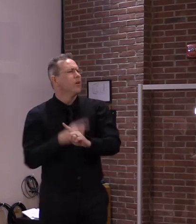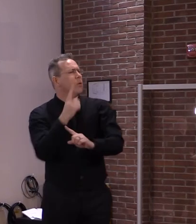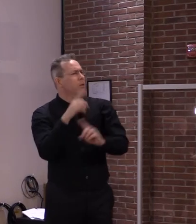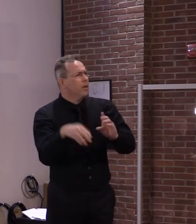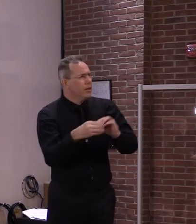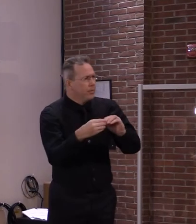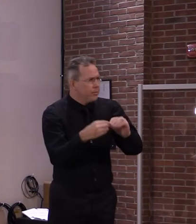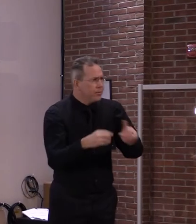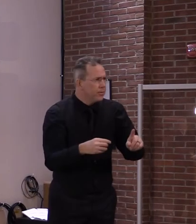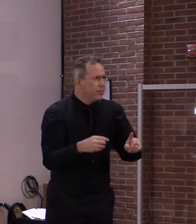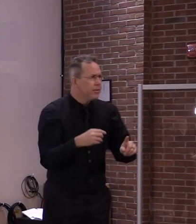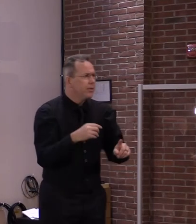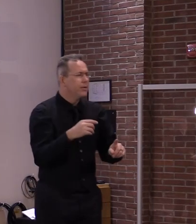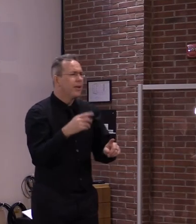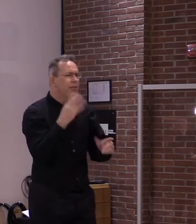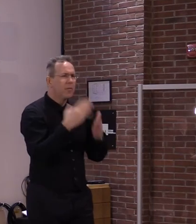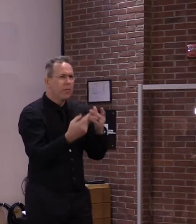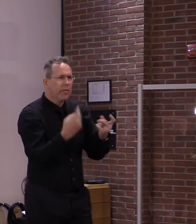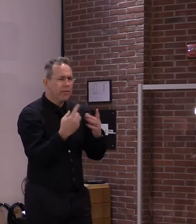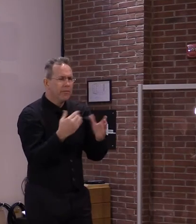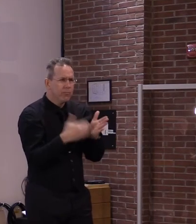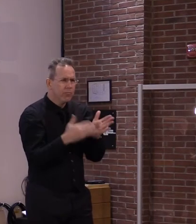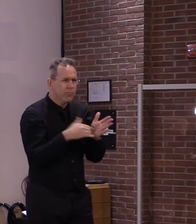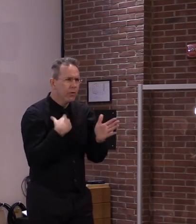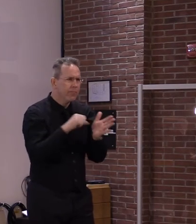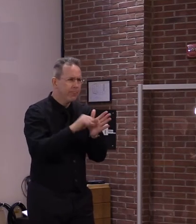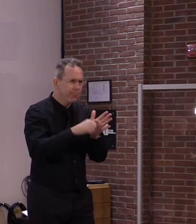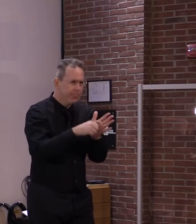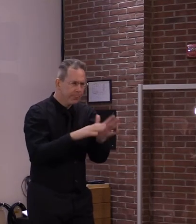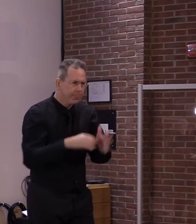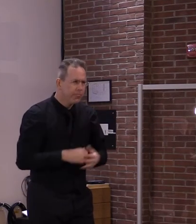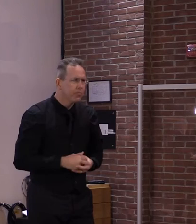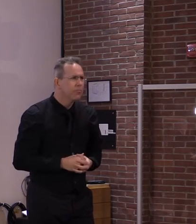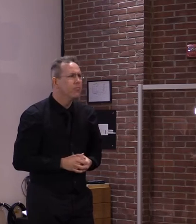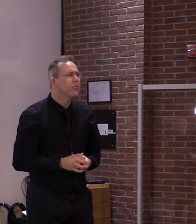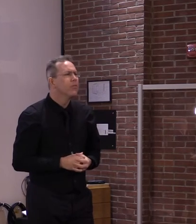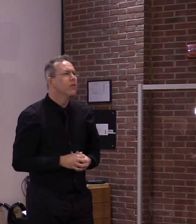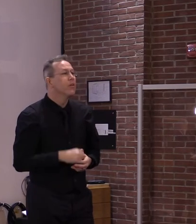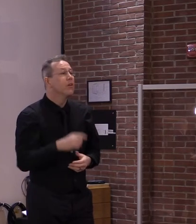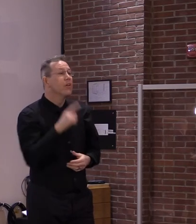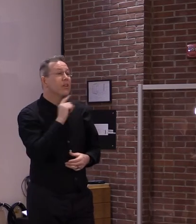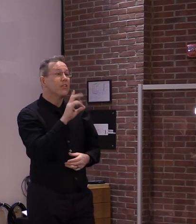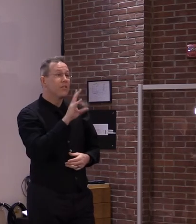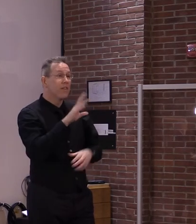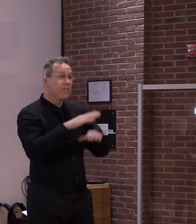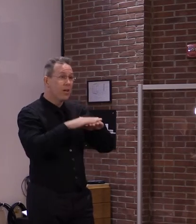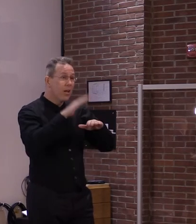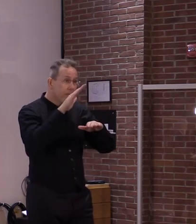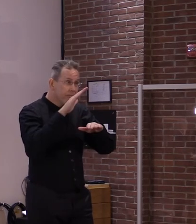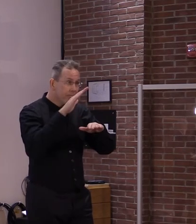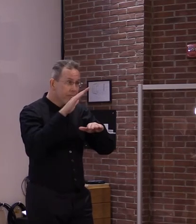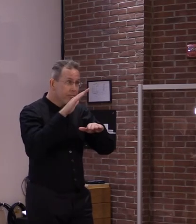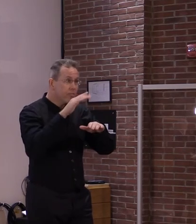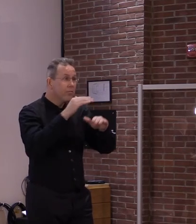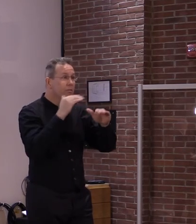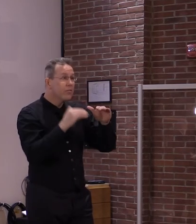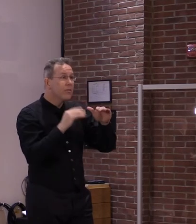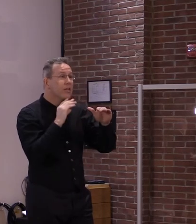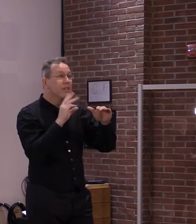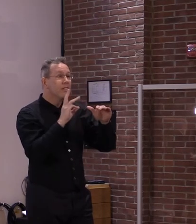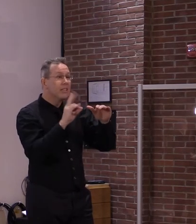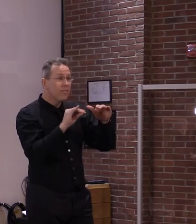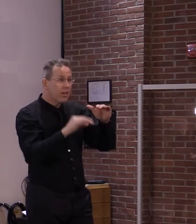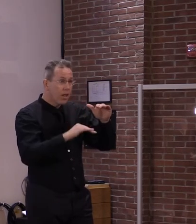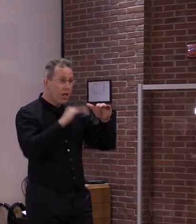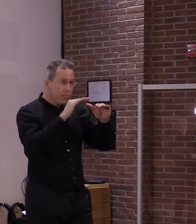i'll i haven't today we've started with the 75 plus then we'll move to the 70 plus then we'll move